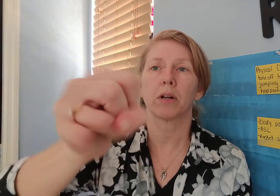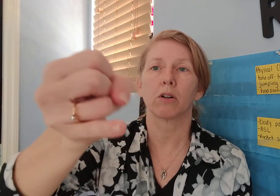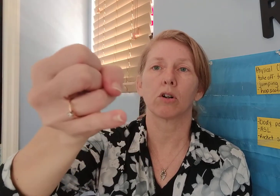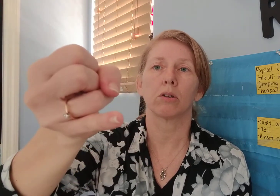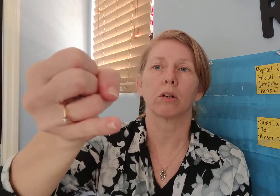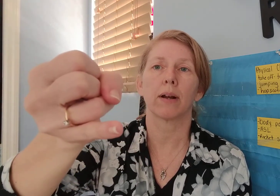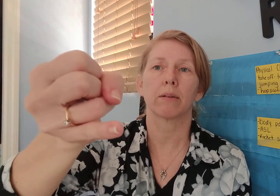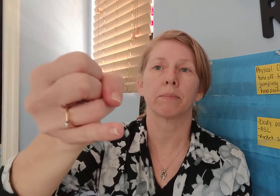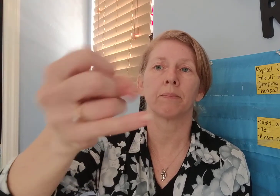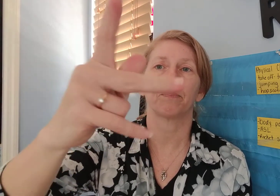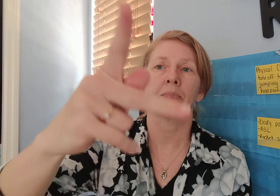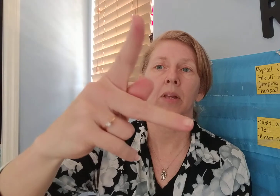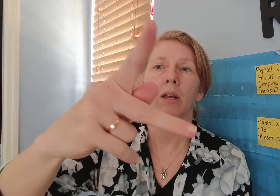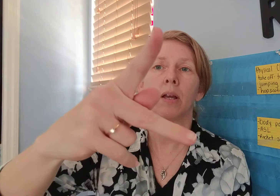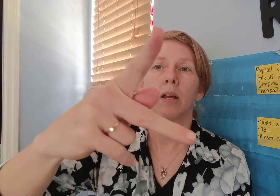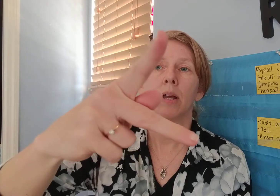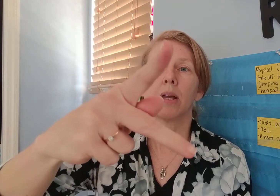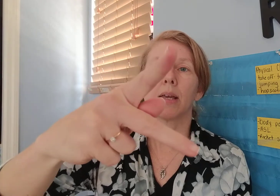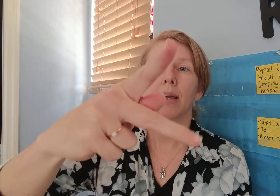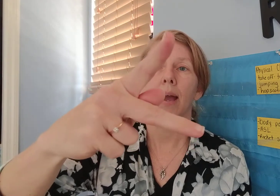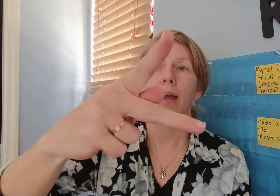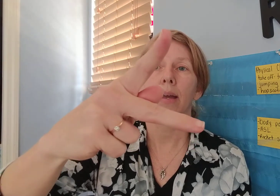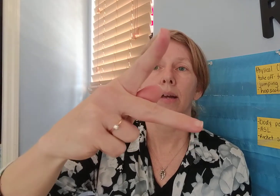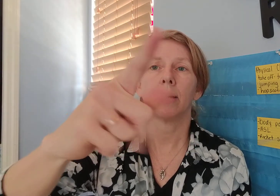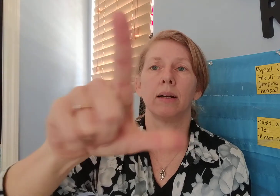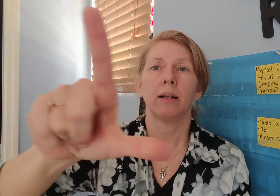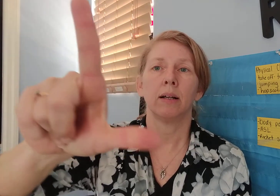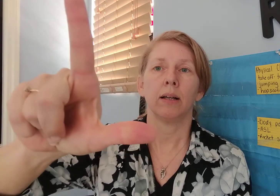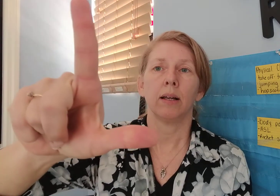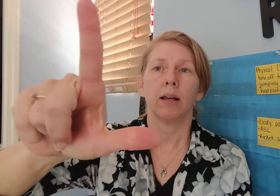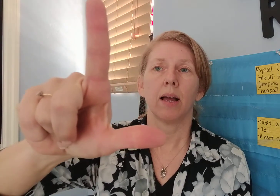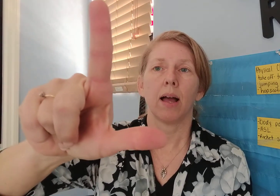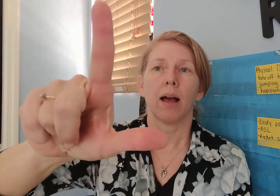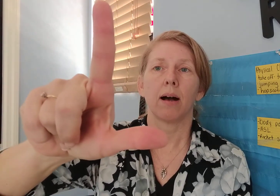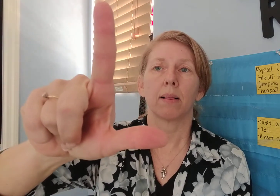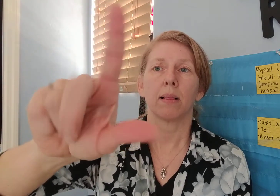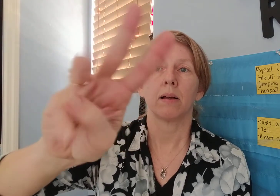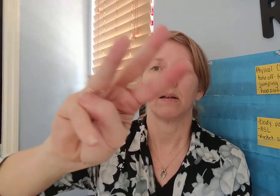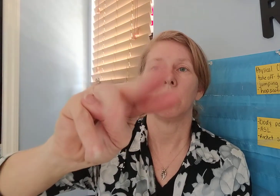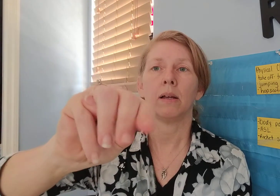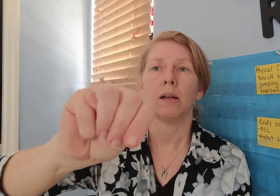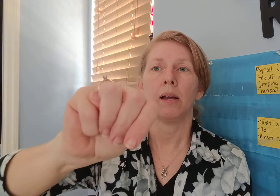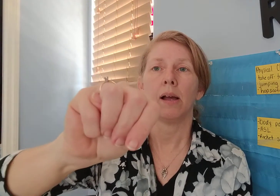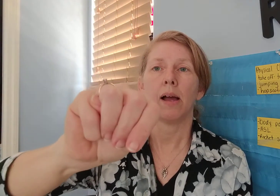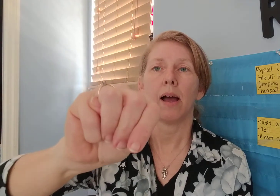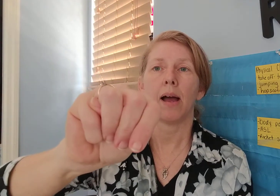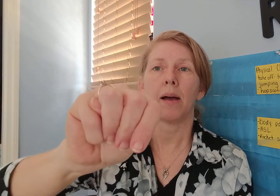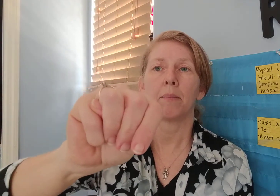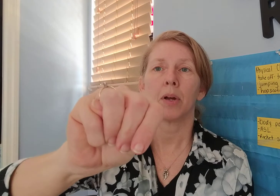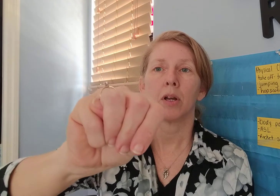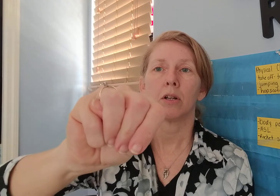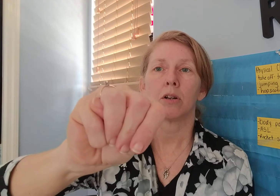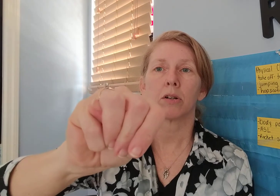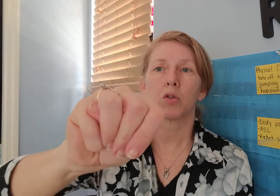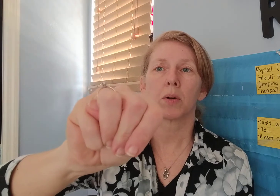and curl it around. K, L, M. Notice where